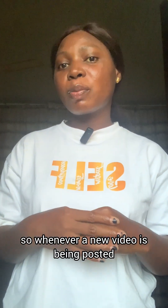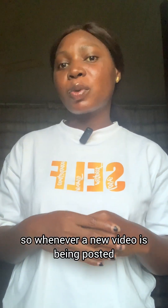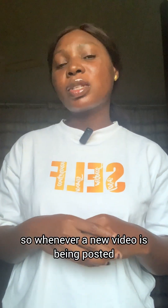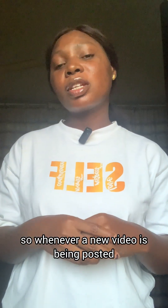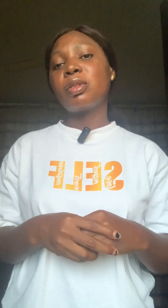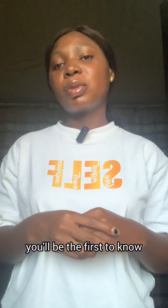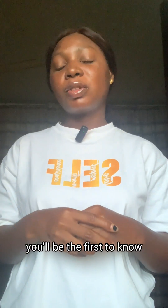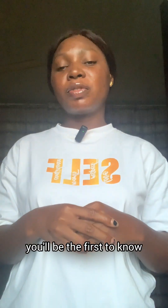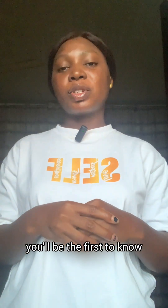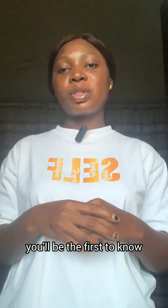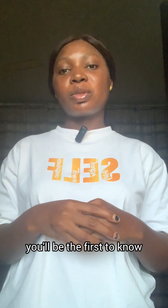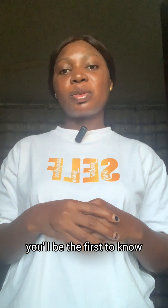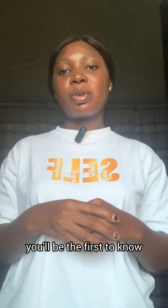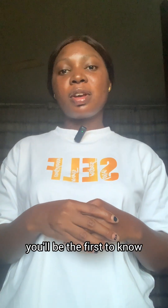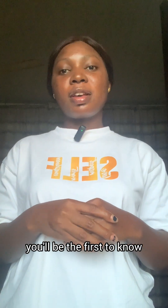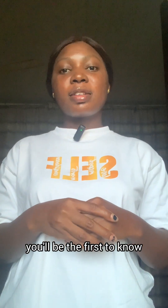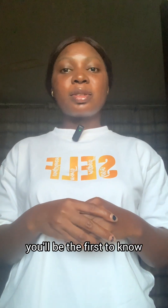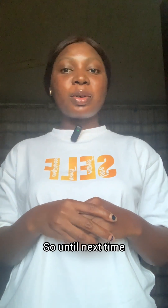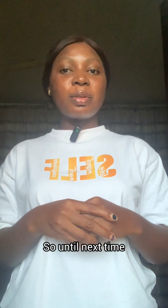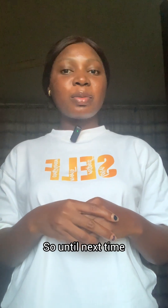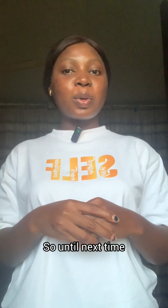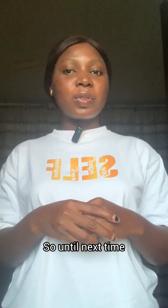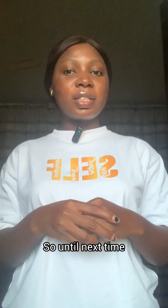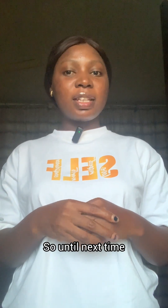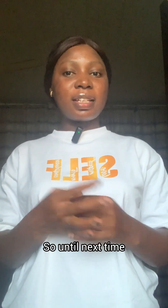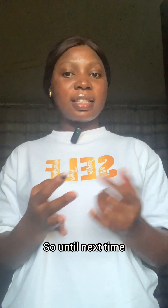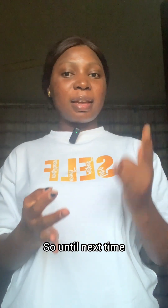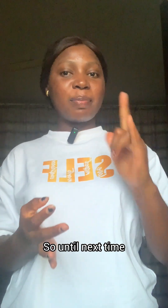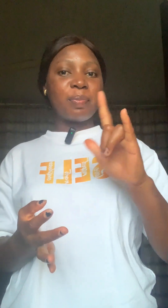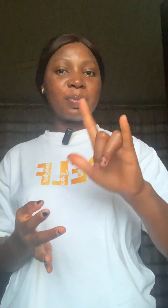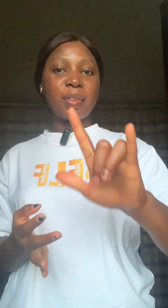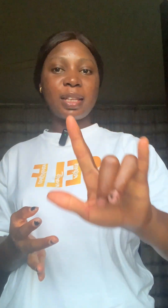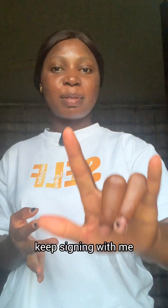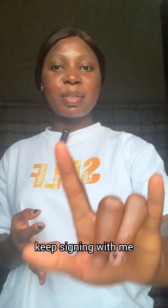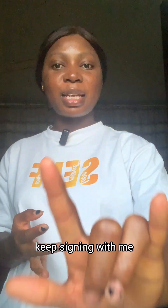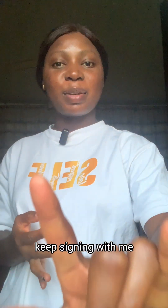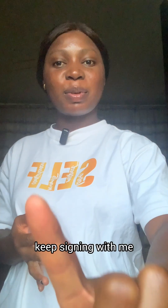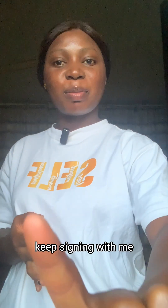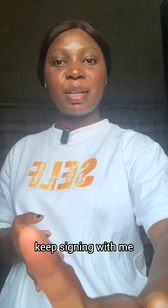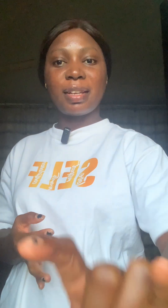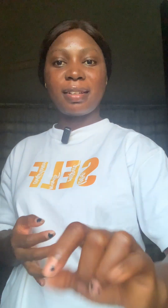posted, you'll be the first to know. So until next time, keep signing with me.